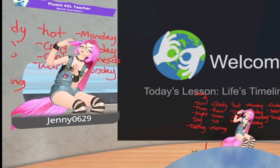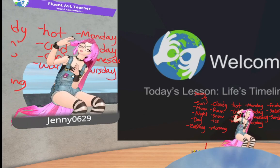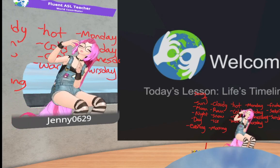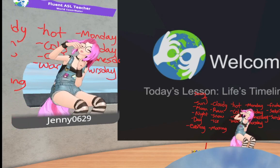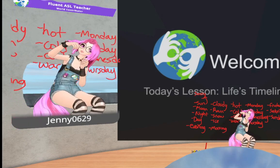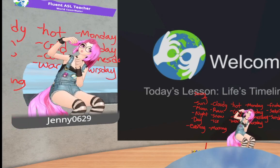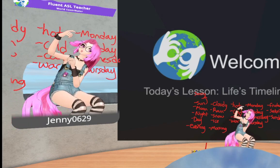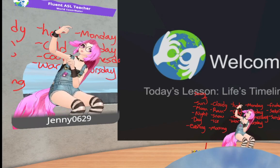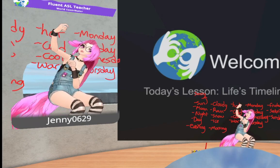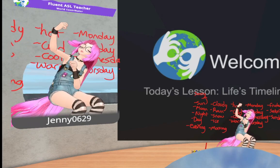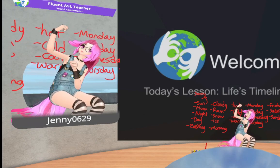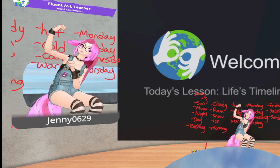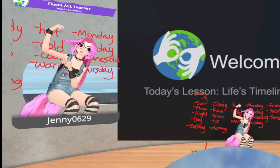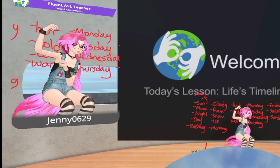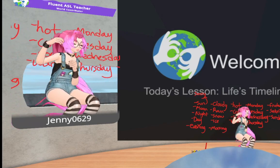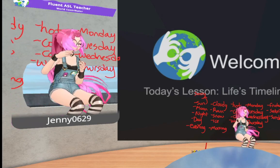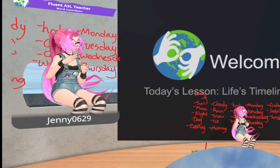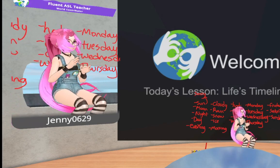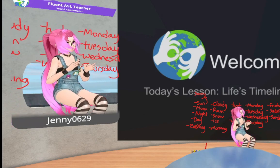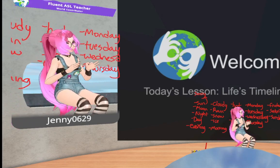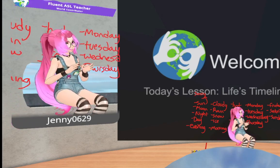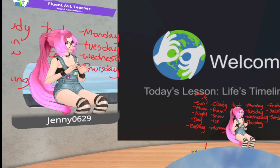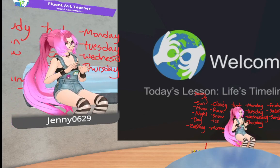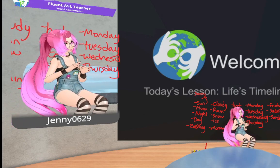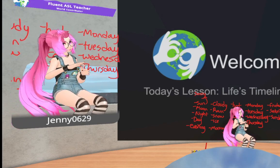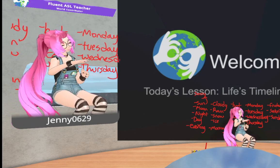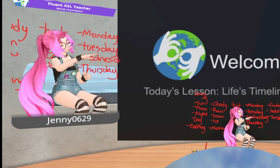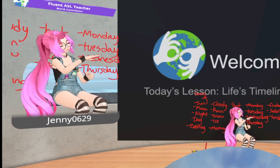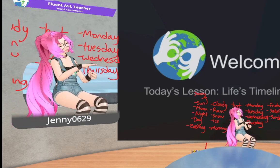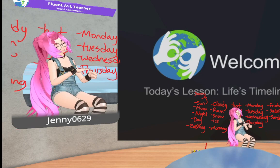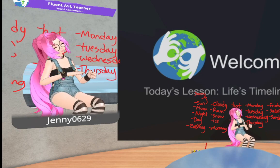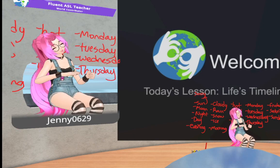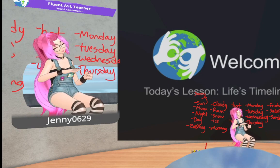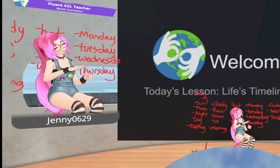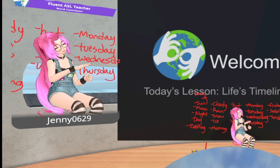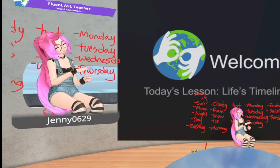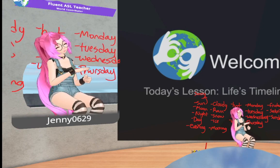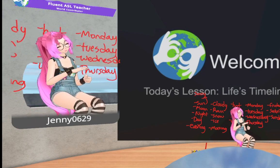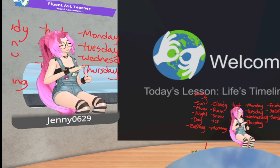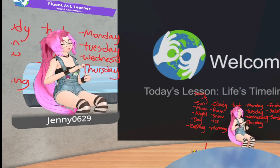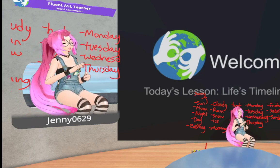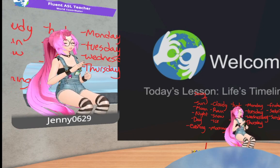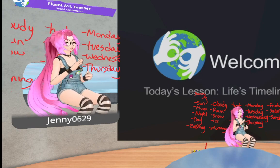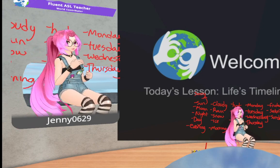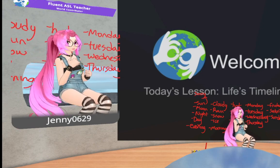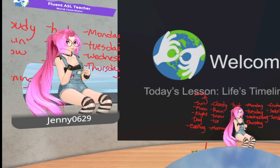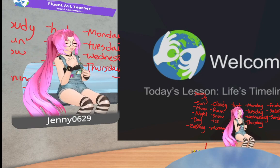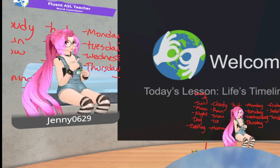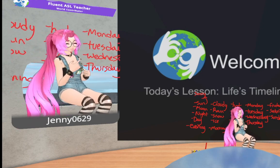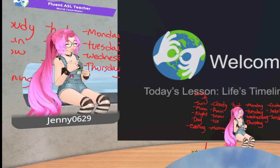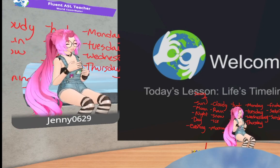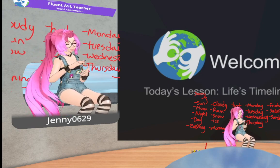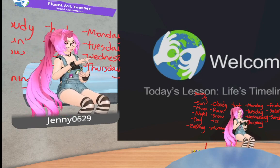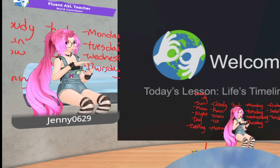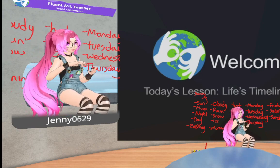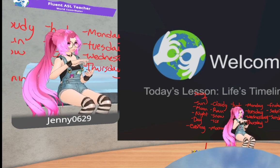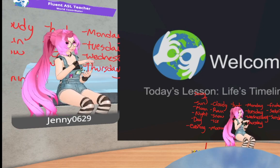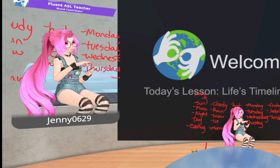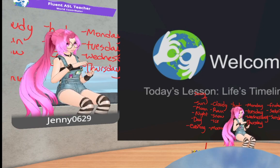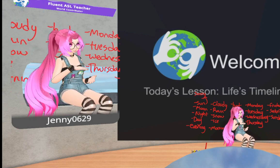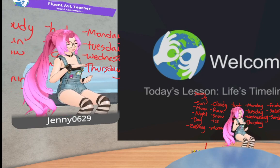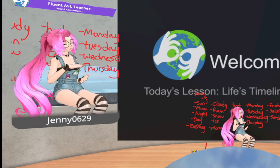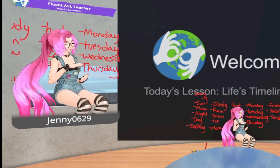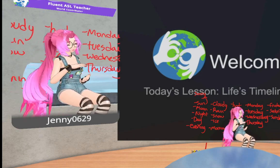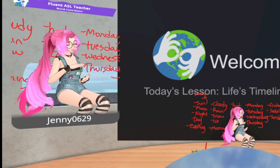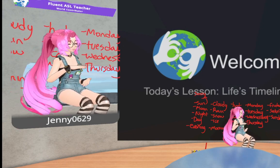there, and I could see them moving that way. You're describing like the space of it. But if you're just talking about clouds